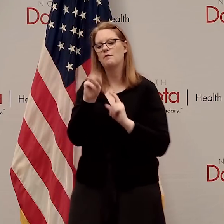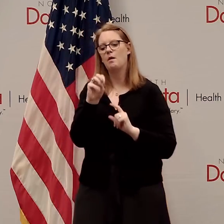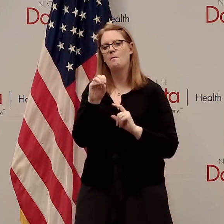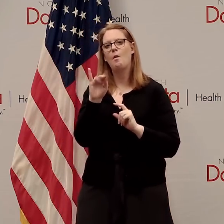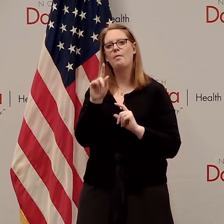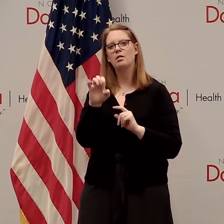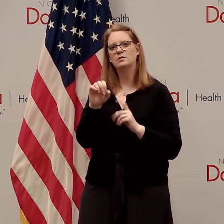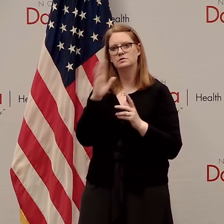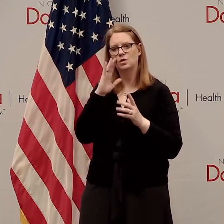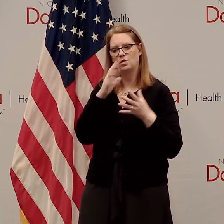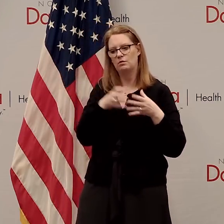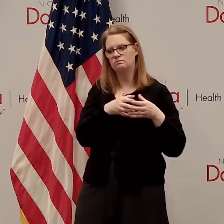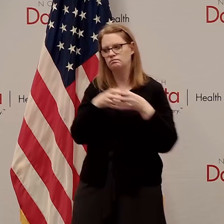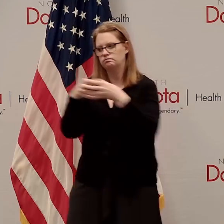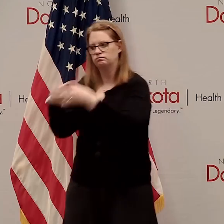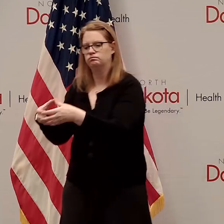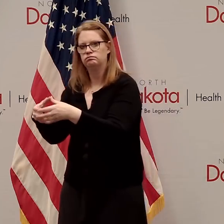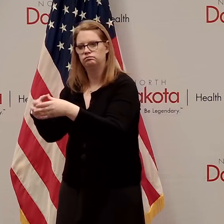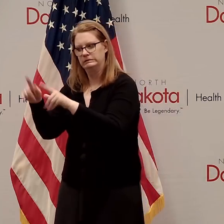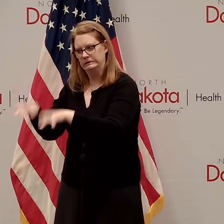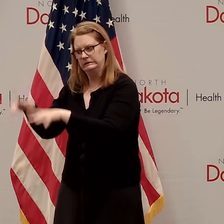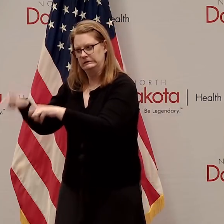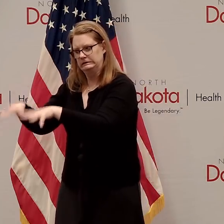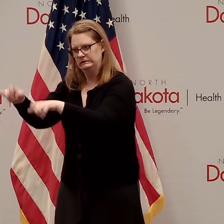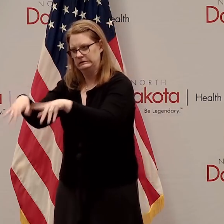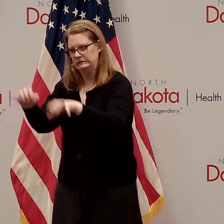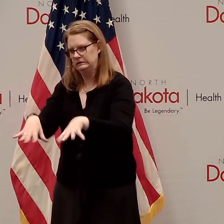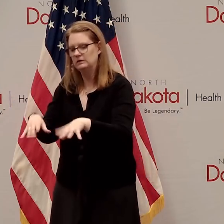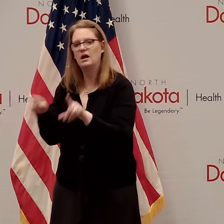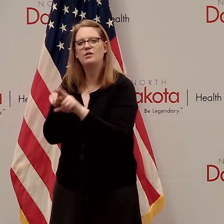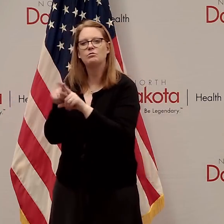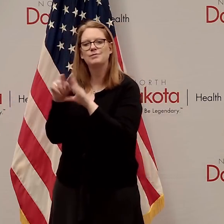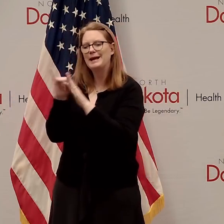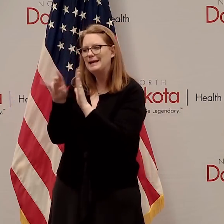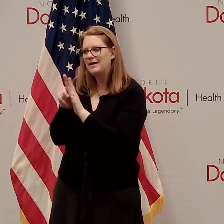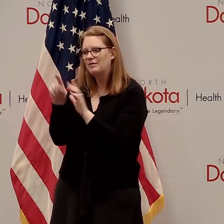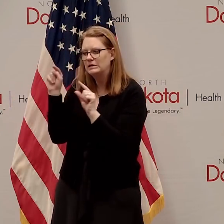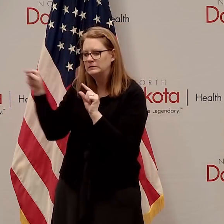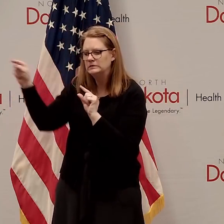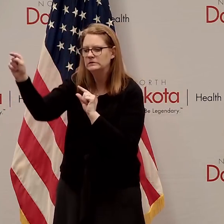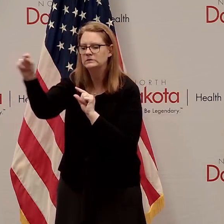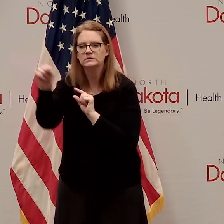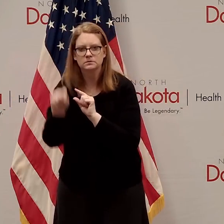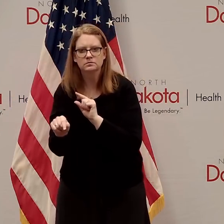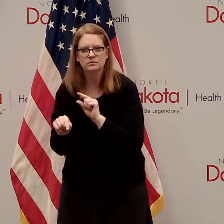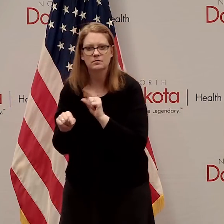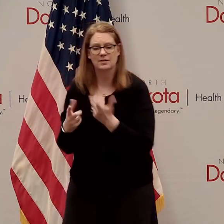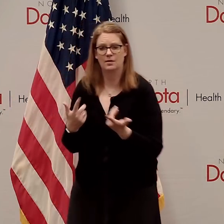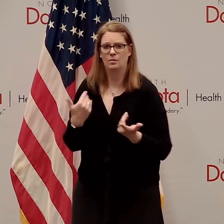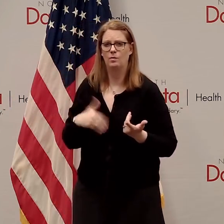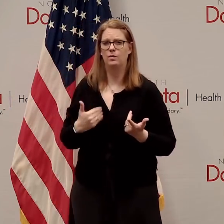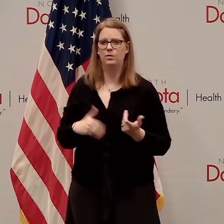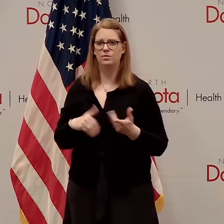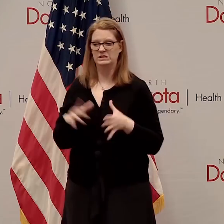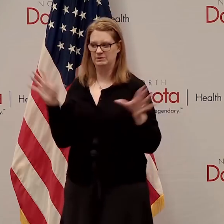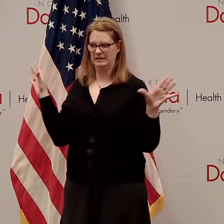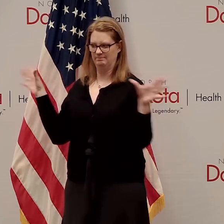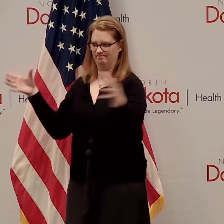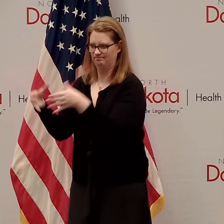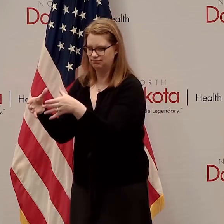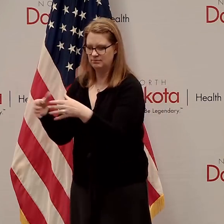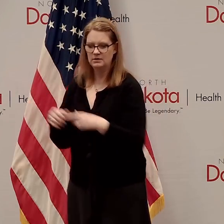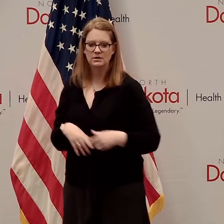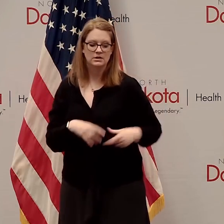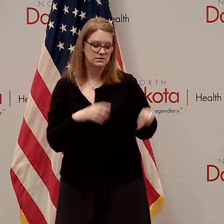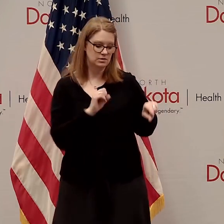there tomorrow to do that work and work and identify again. So great that we've done the work that we've done in Slope County